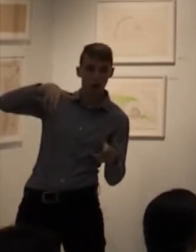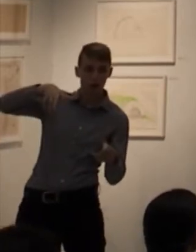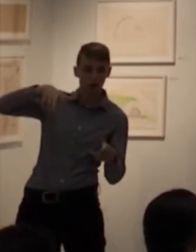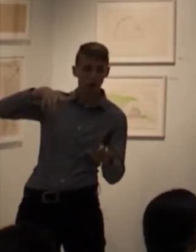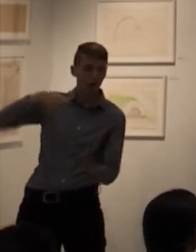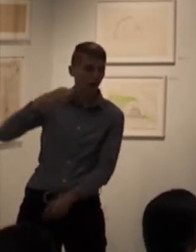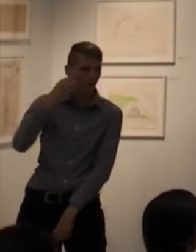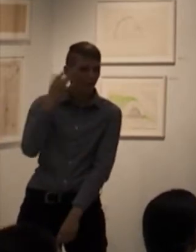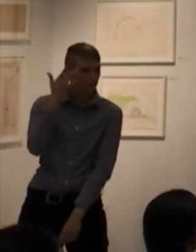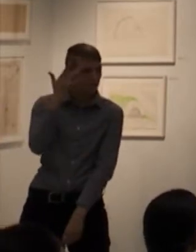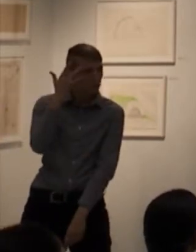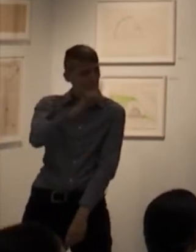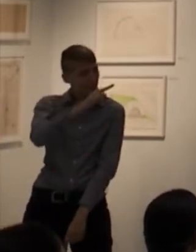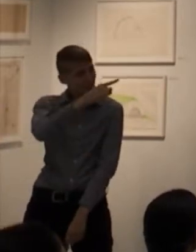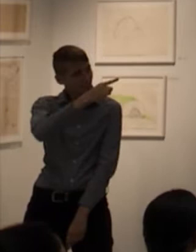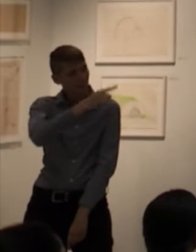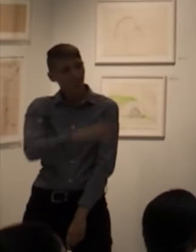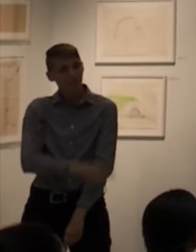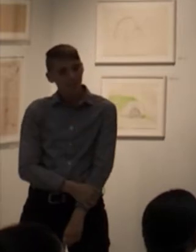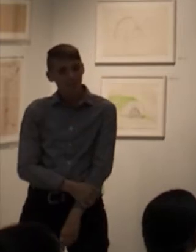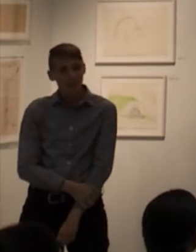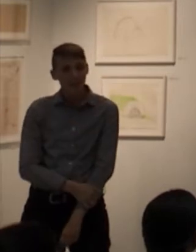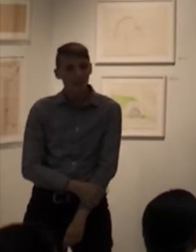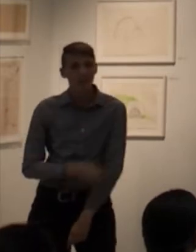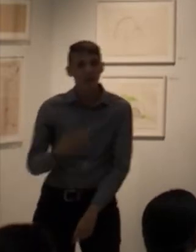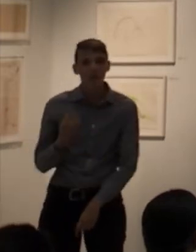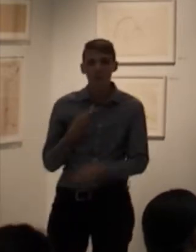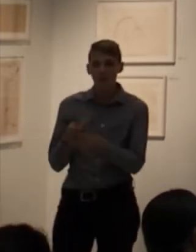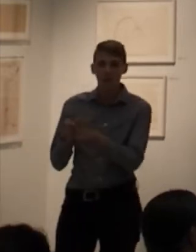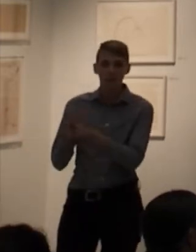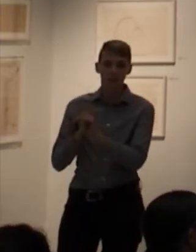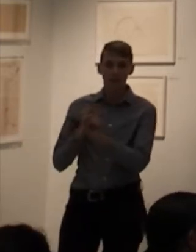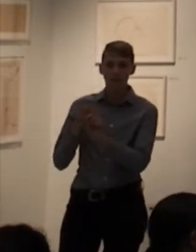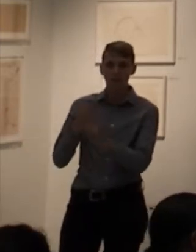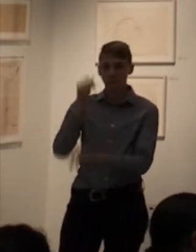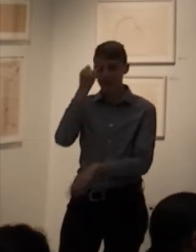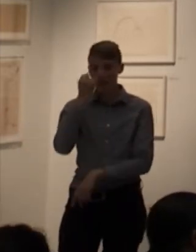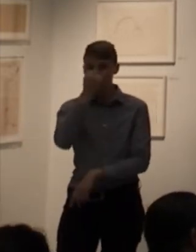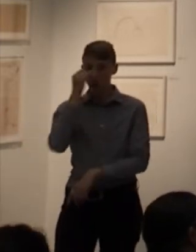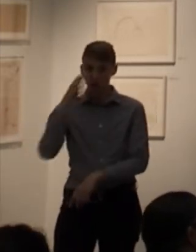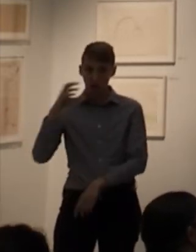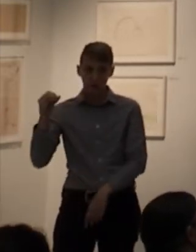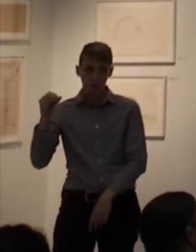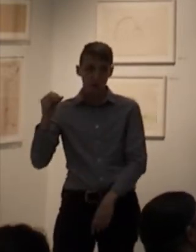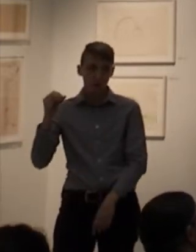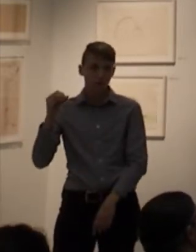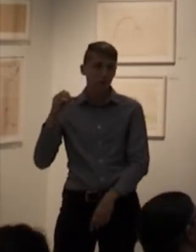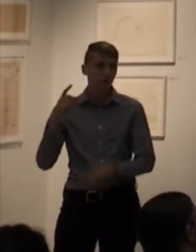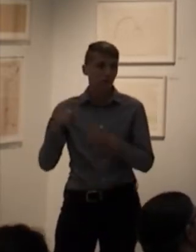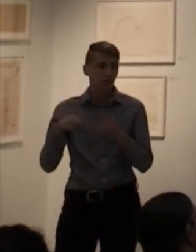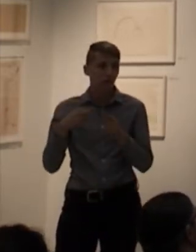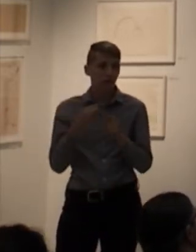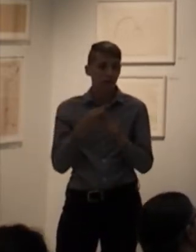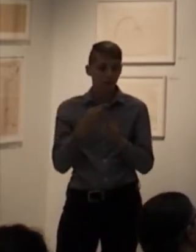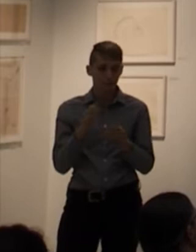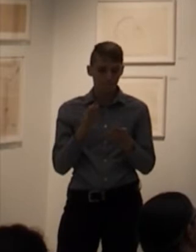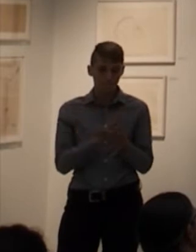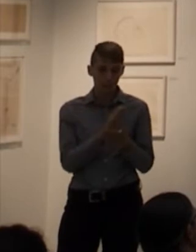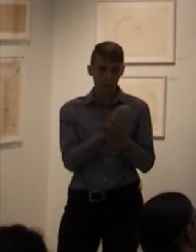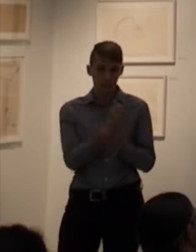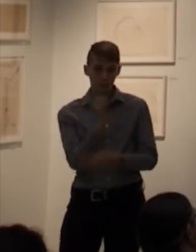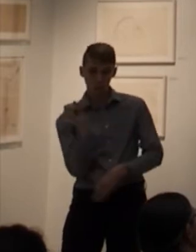absolutely brilliant. We licensed it from an Italian company, and when you threw, let's say, some paper, it was